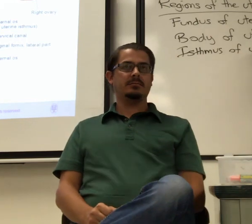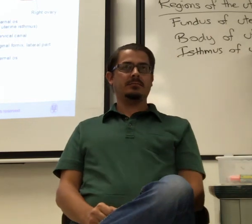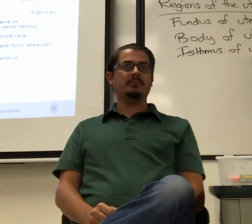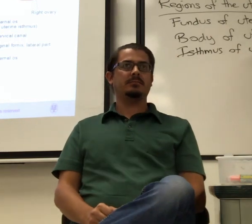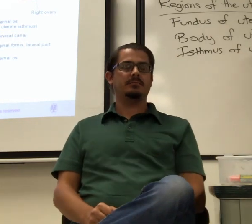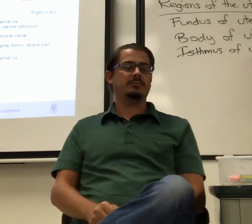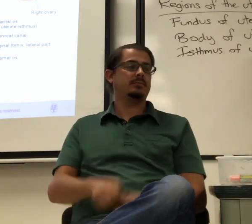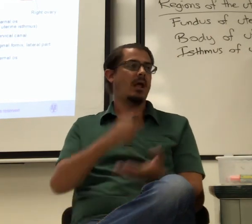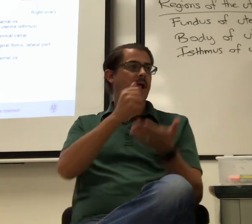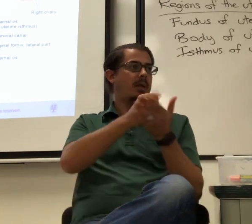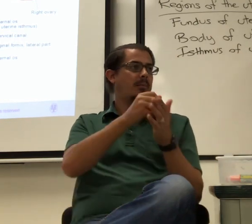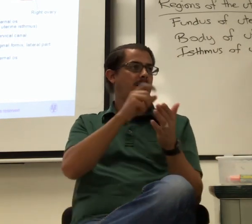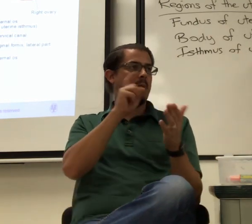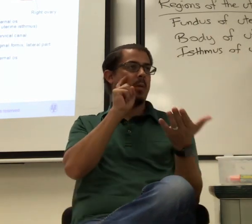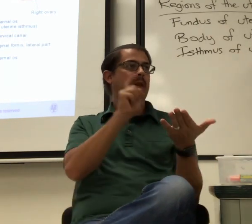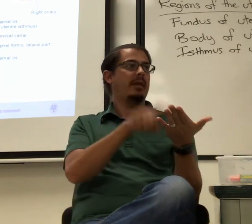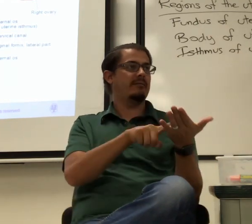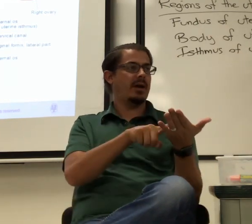To help you identify it,